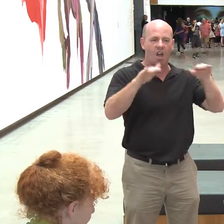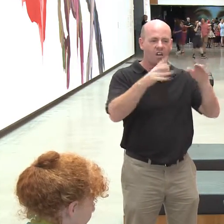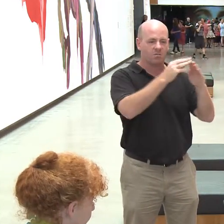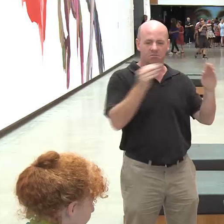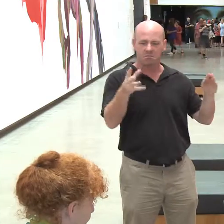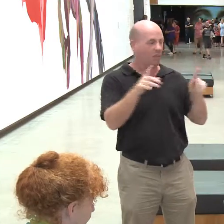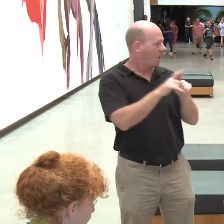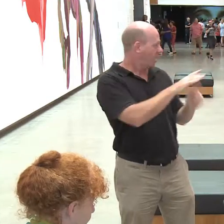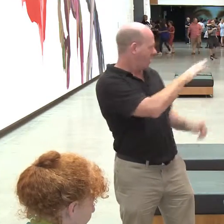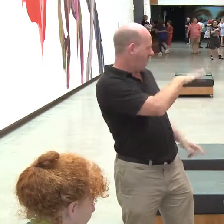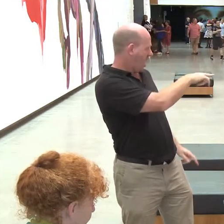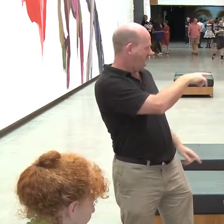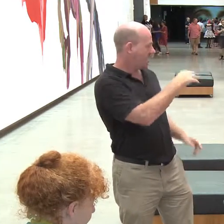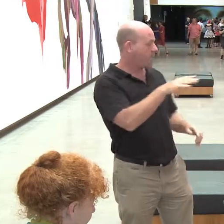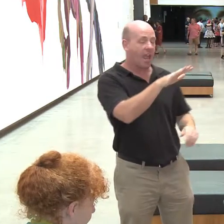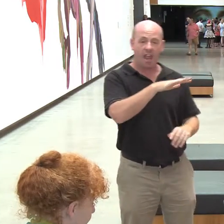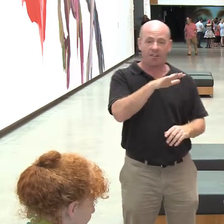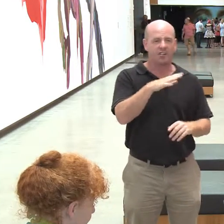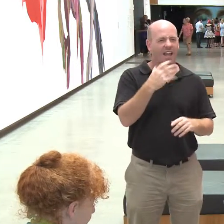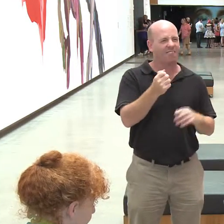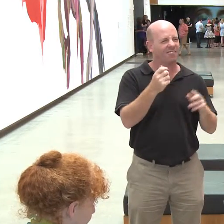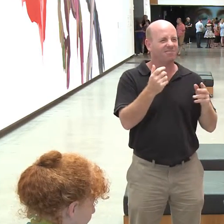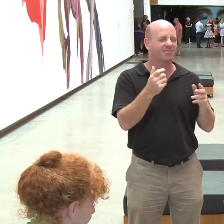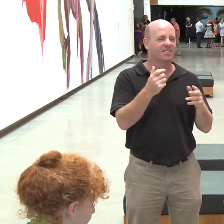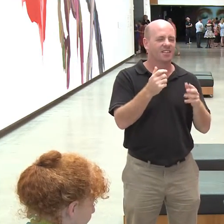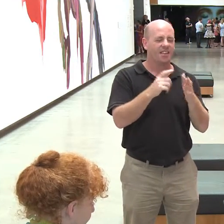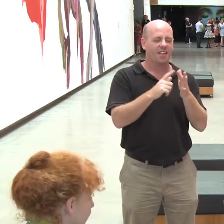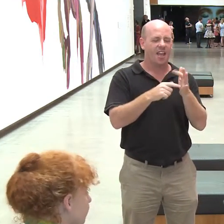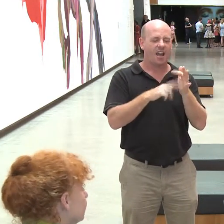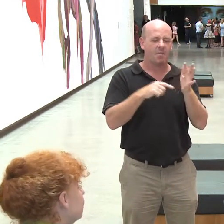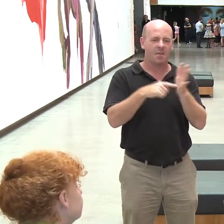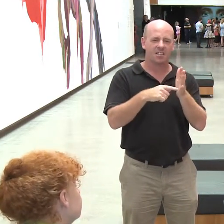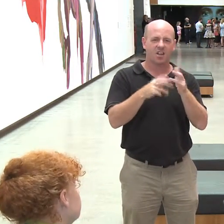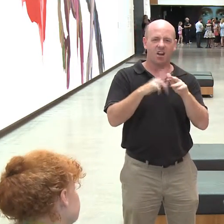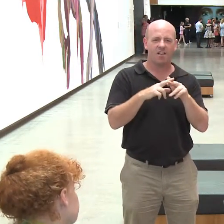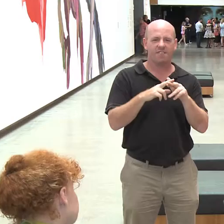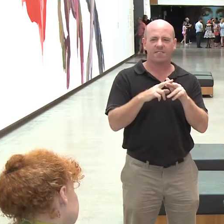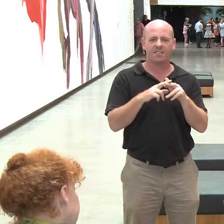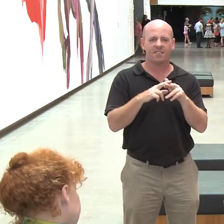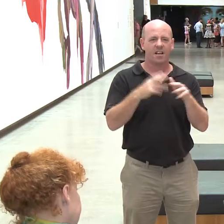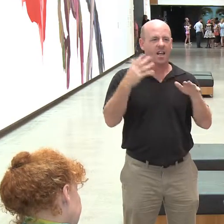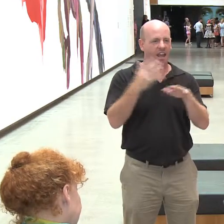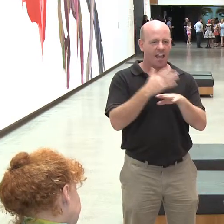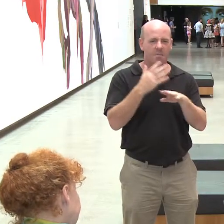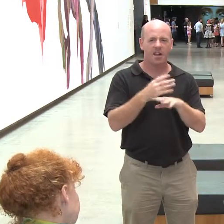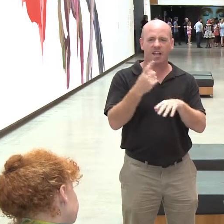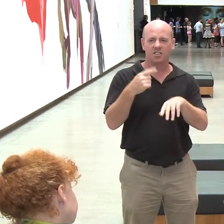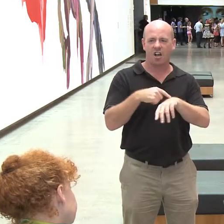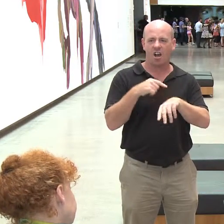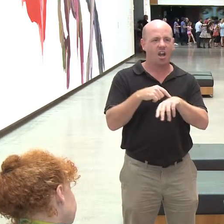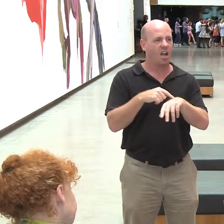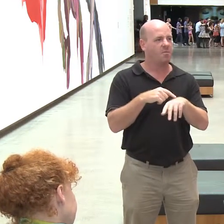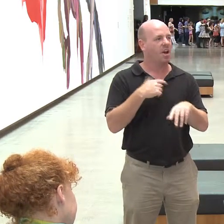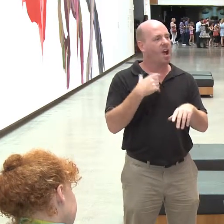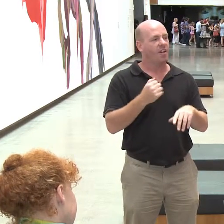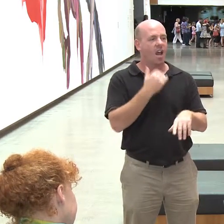areas down here where there's an element, I guess the element of labour and time, you know, where I've just had